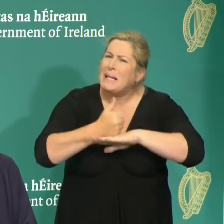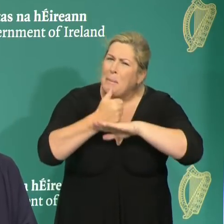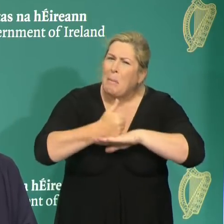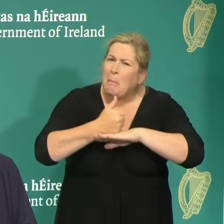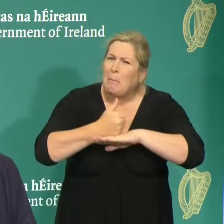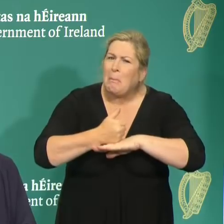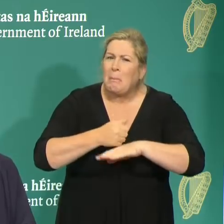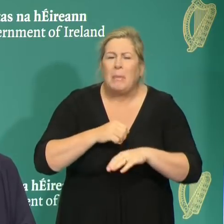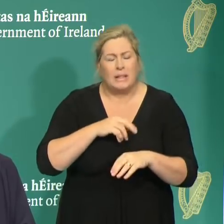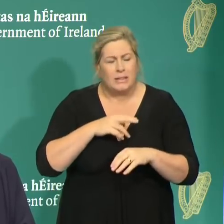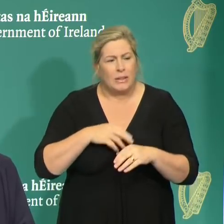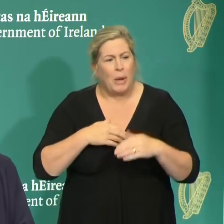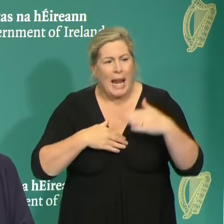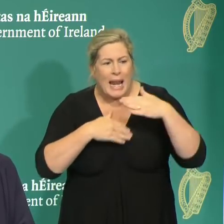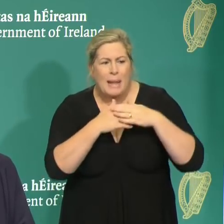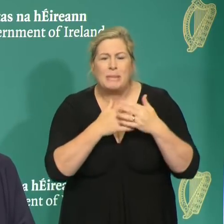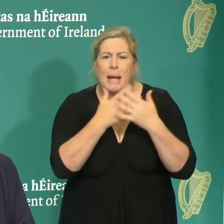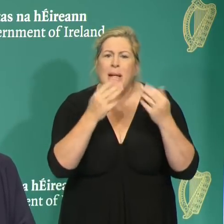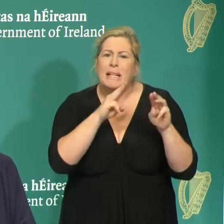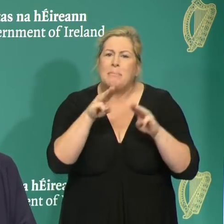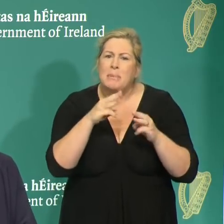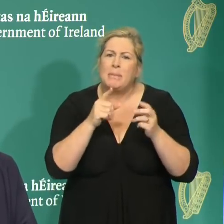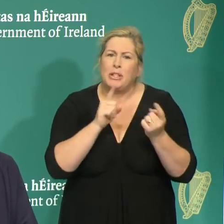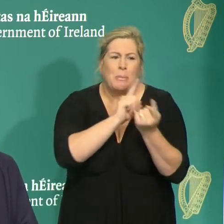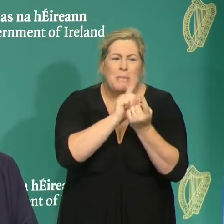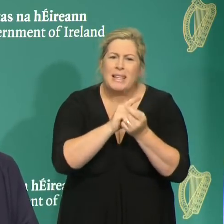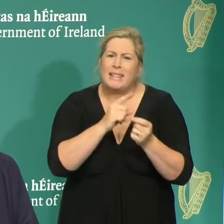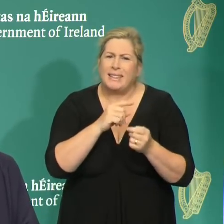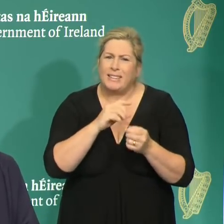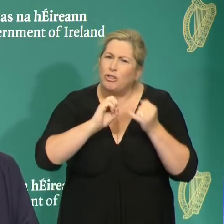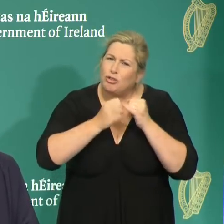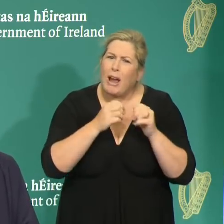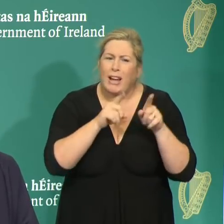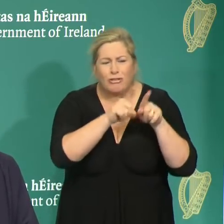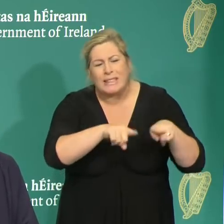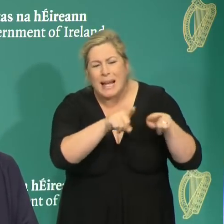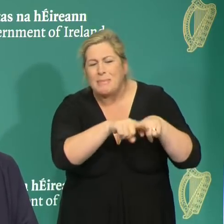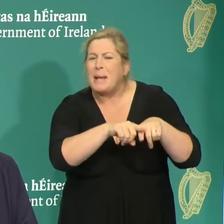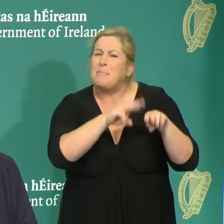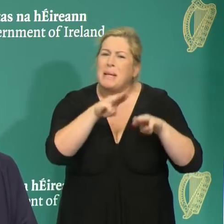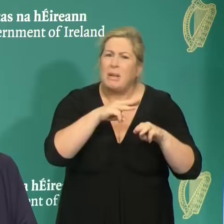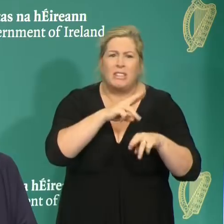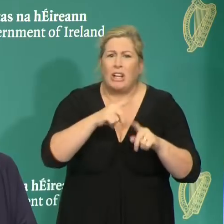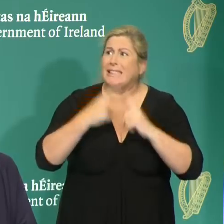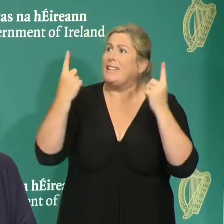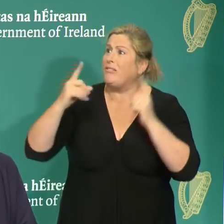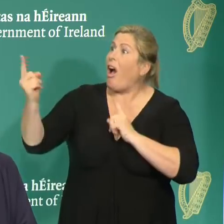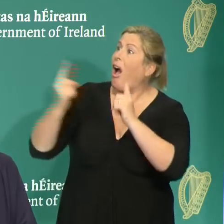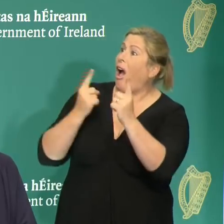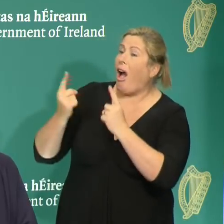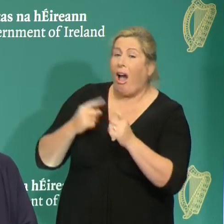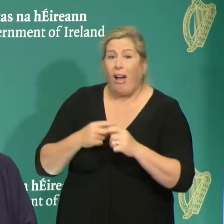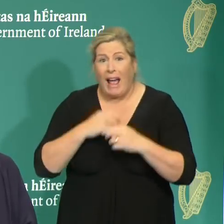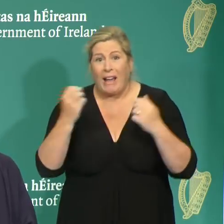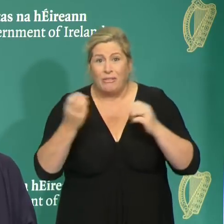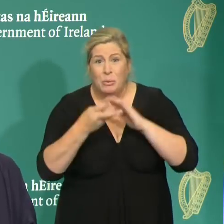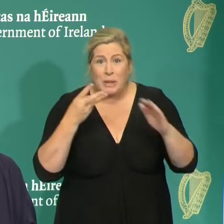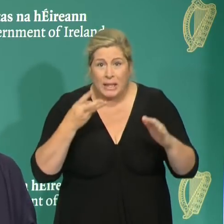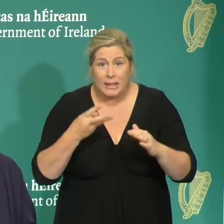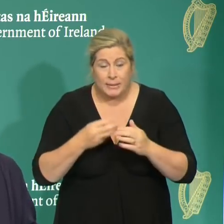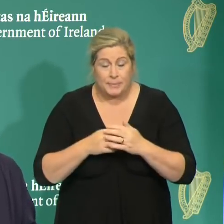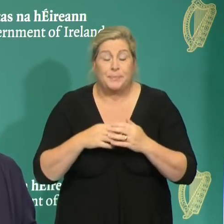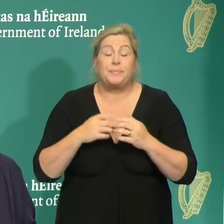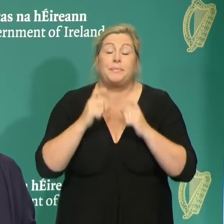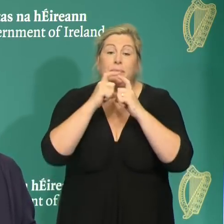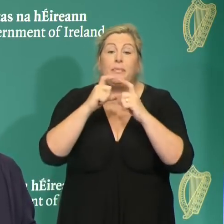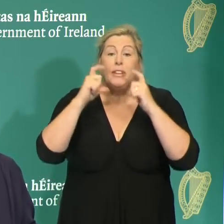number of close contacts that you have. Face coverings are now required on public transport and will be required in